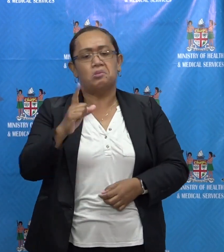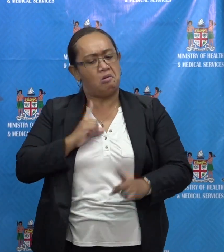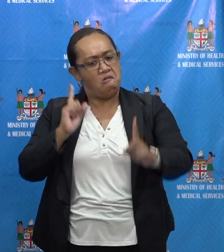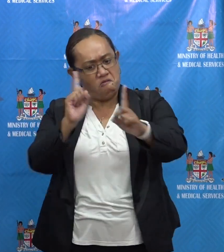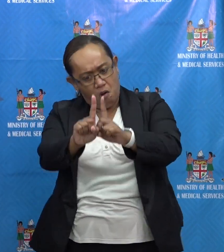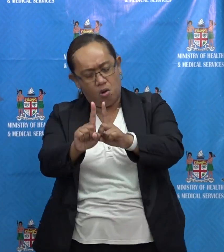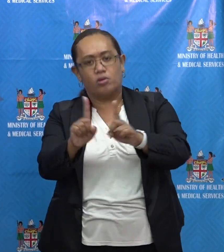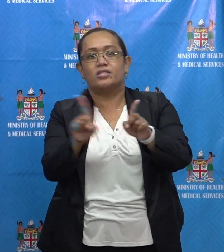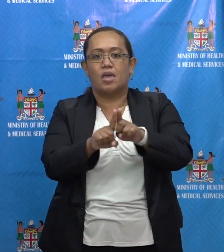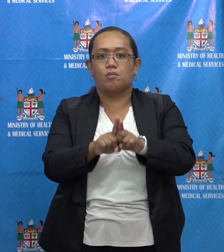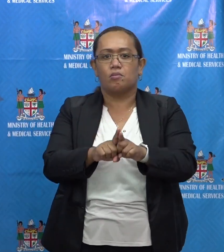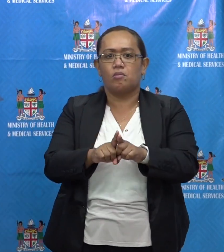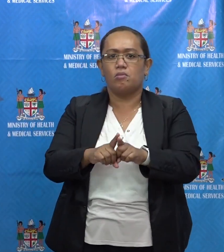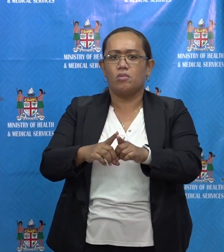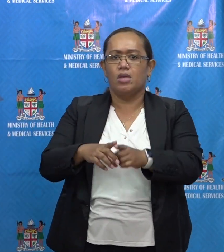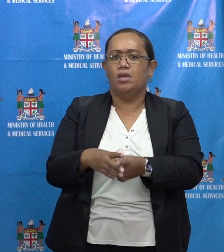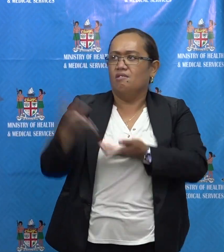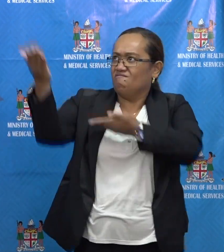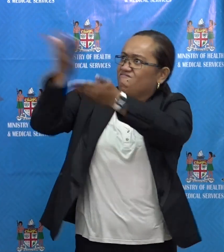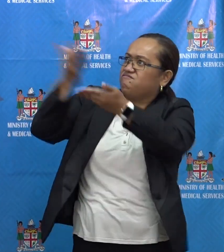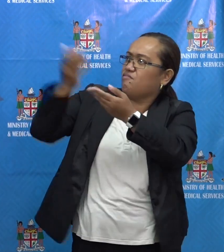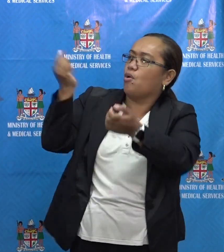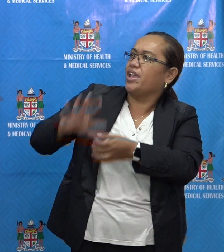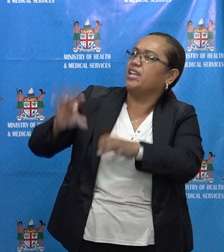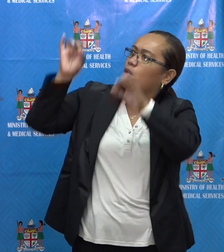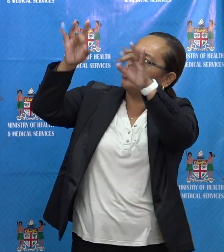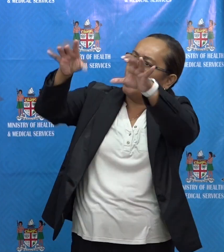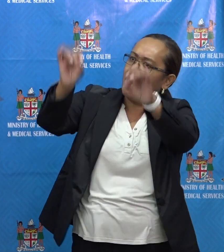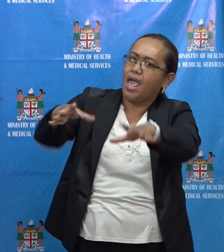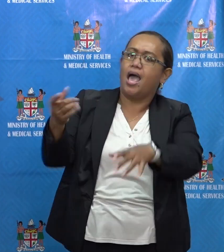talk to Australia and New Zealand to ask them for their